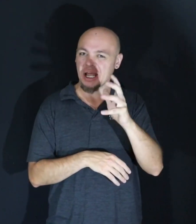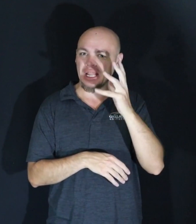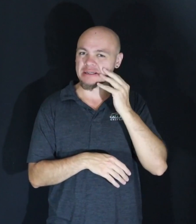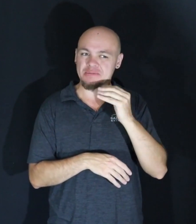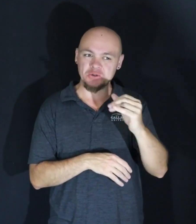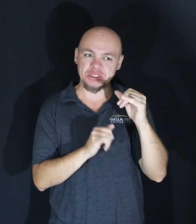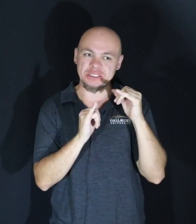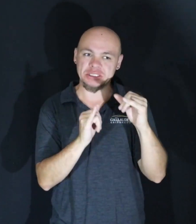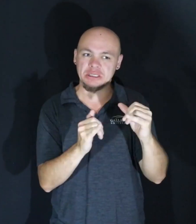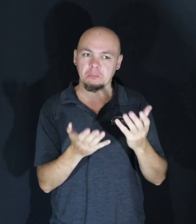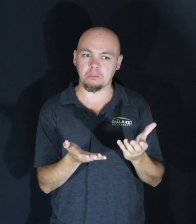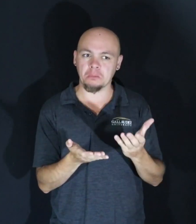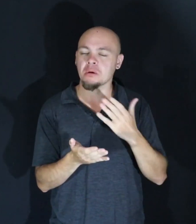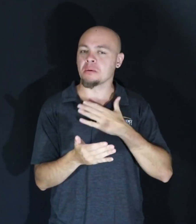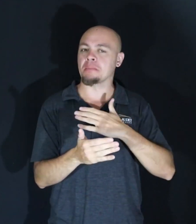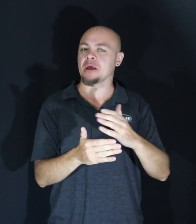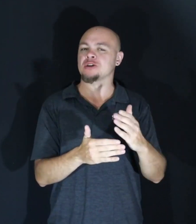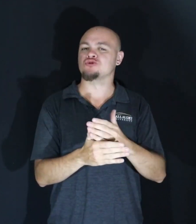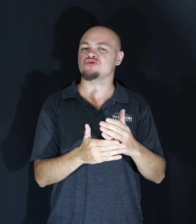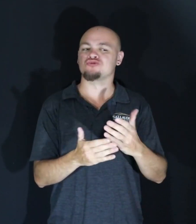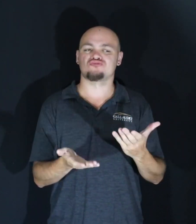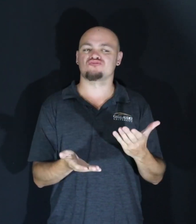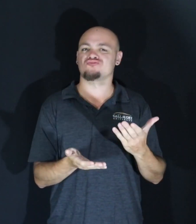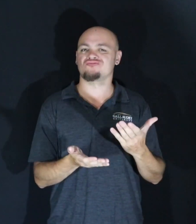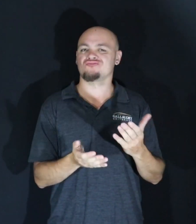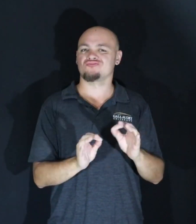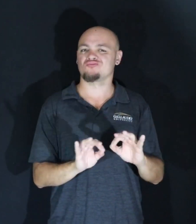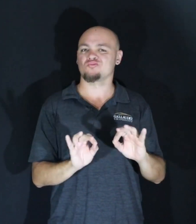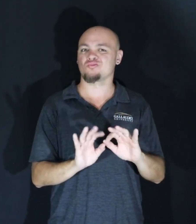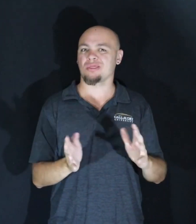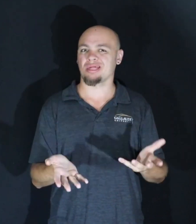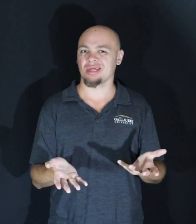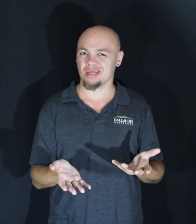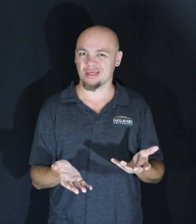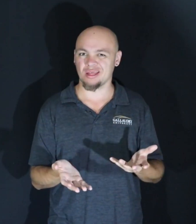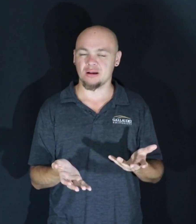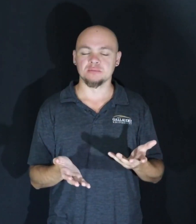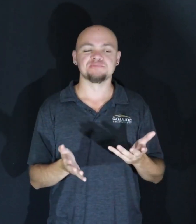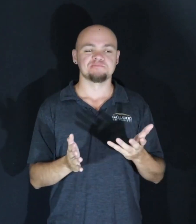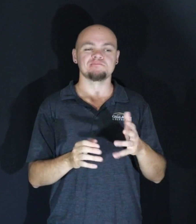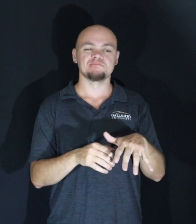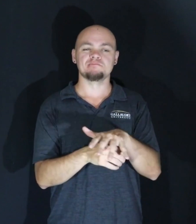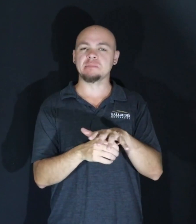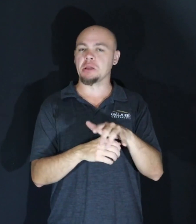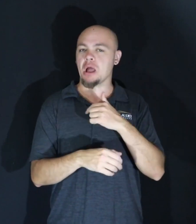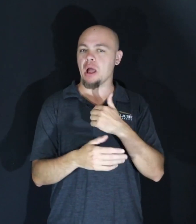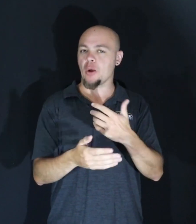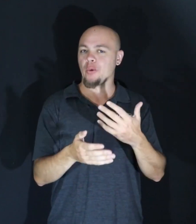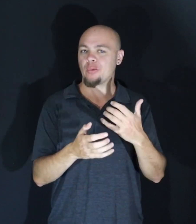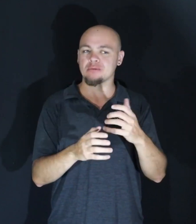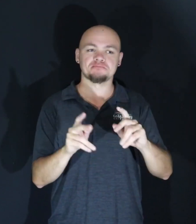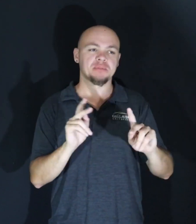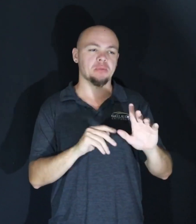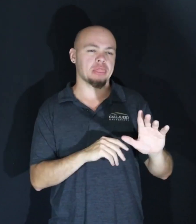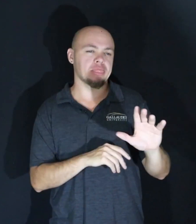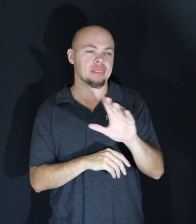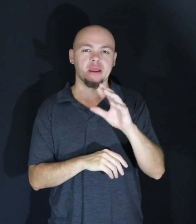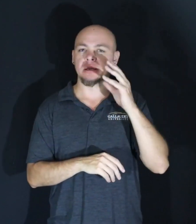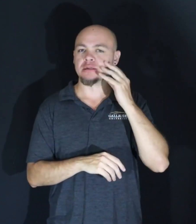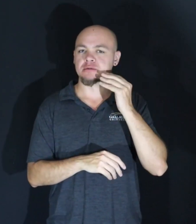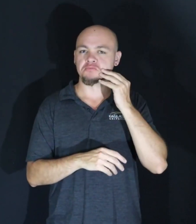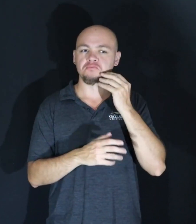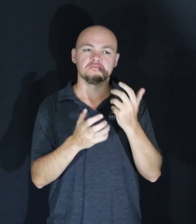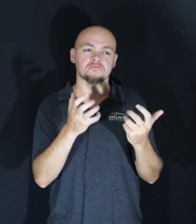similar, my sharing would not be okay. I wanted to find a place where other people's experience would mirror mine